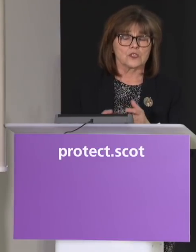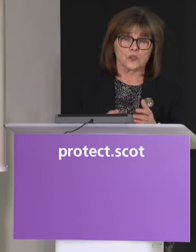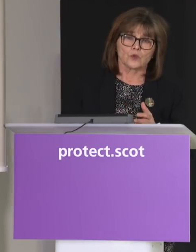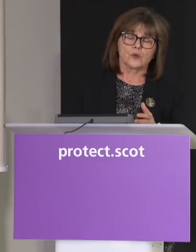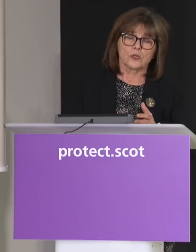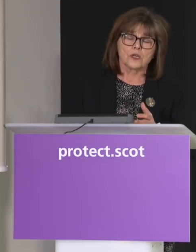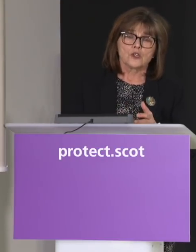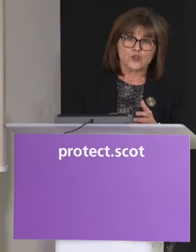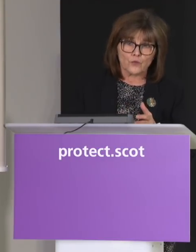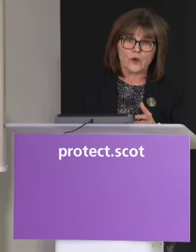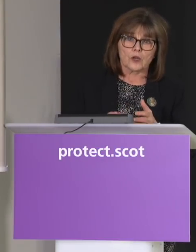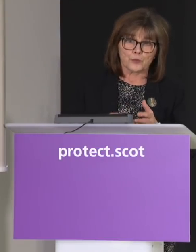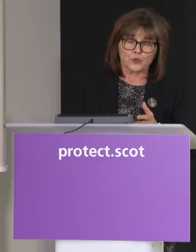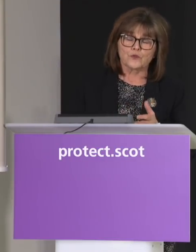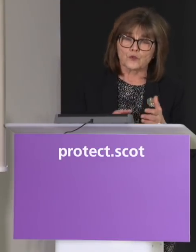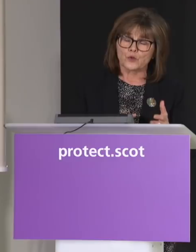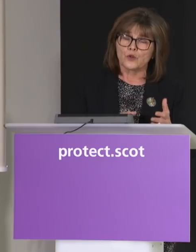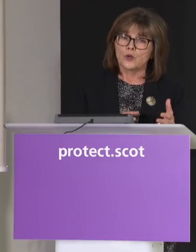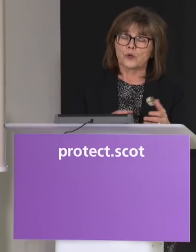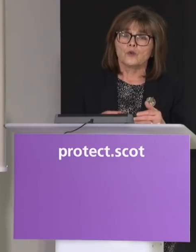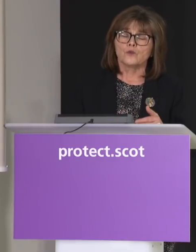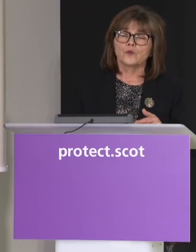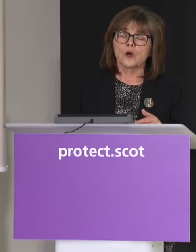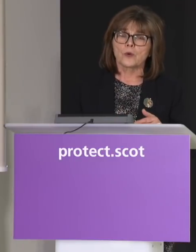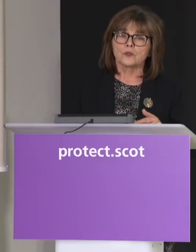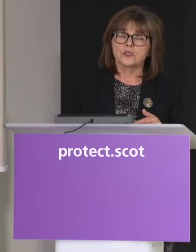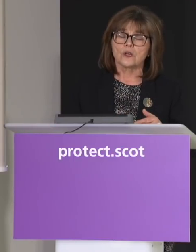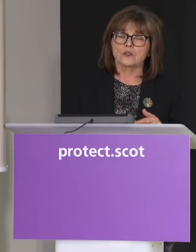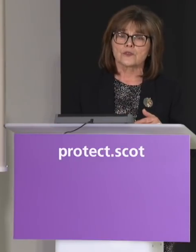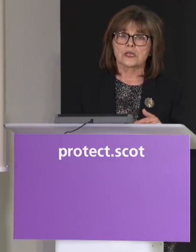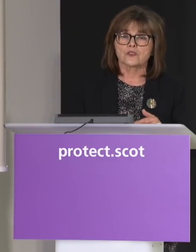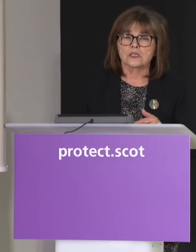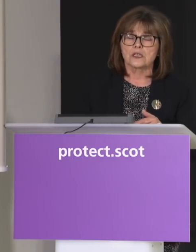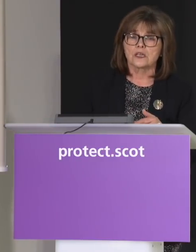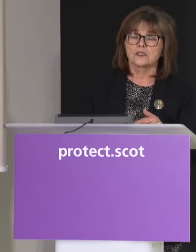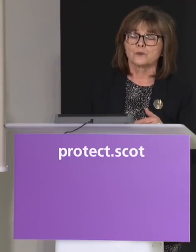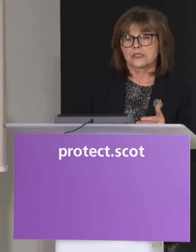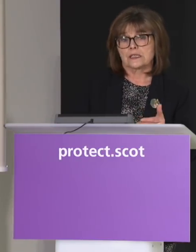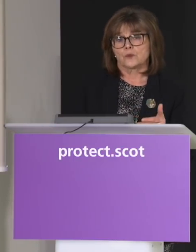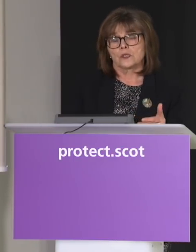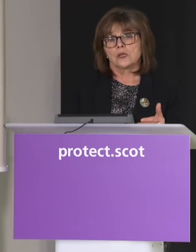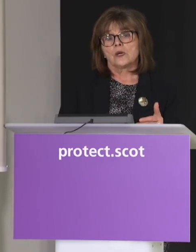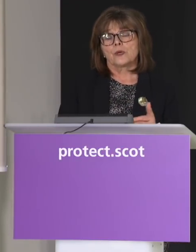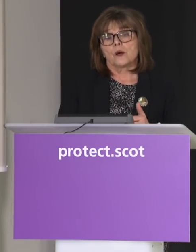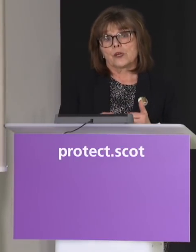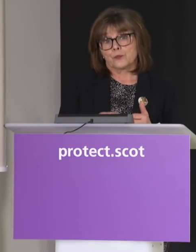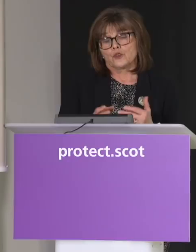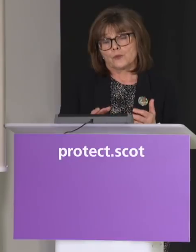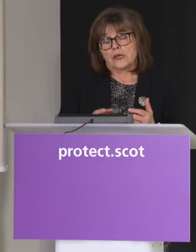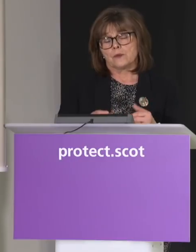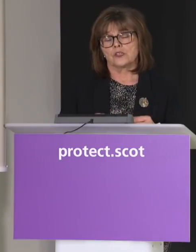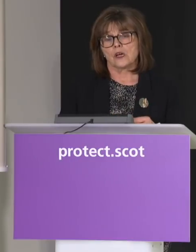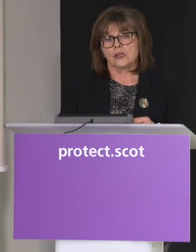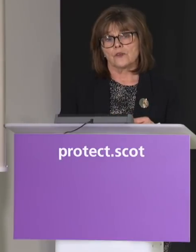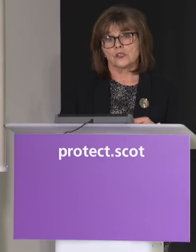which is the only one so far approved, although we're hopeful about the Oxford AstraZeneca and the Moderna one becoming approved